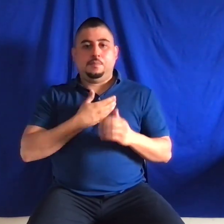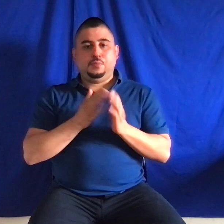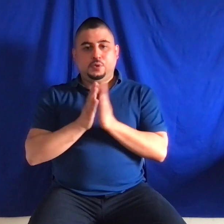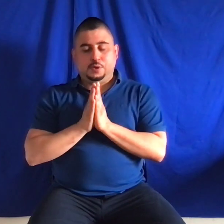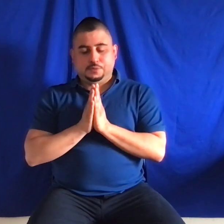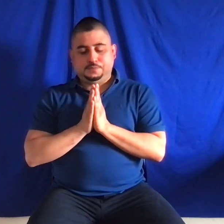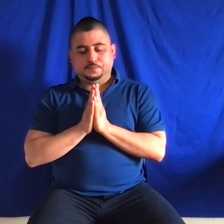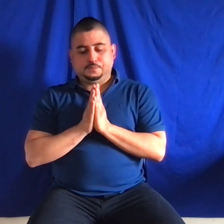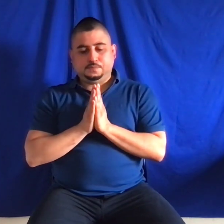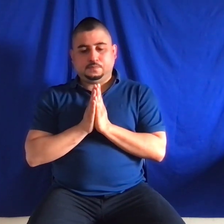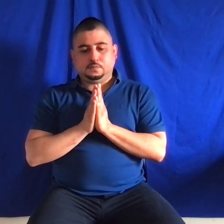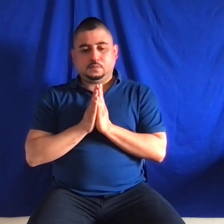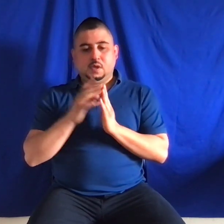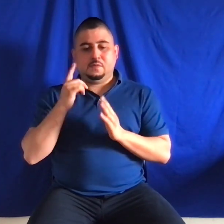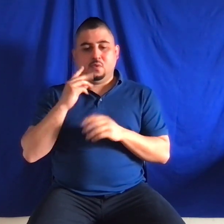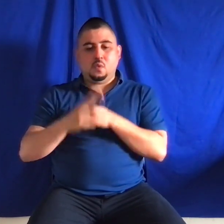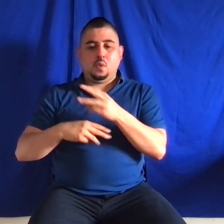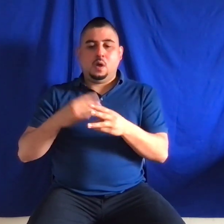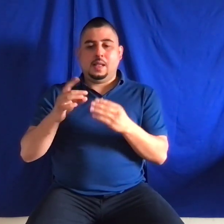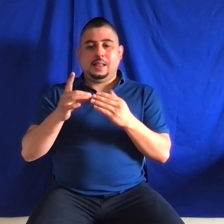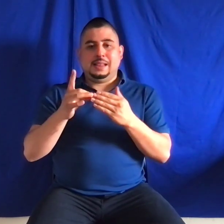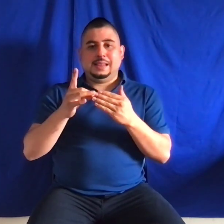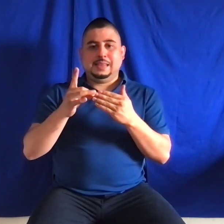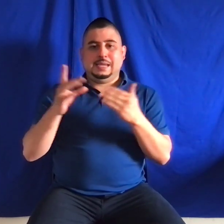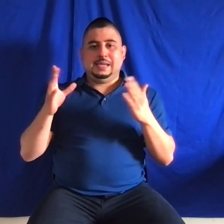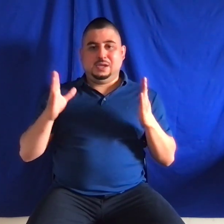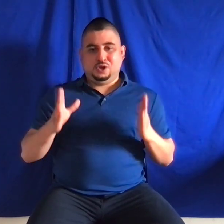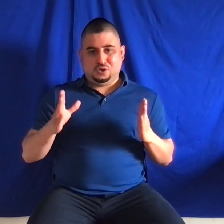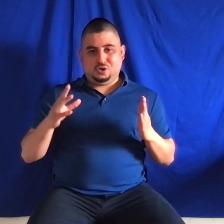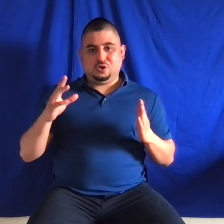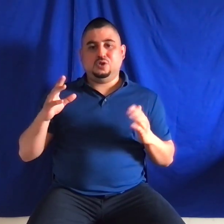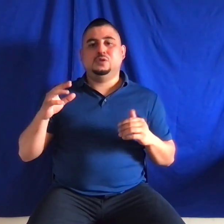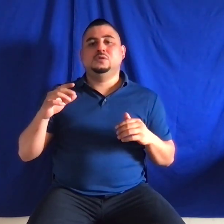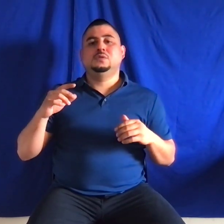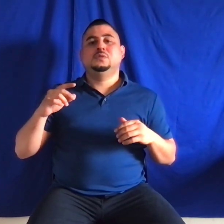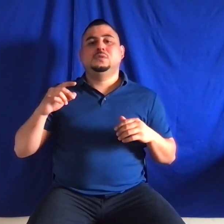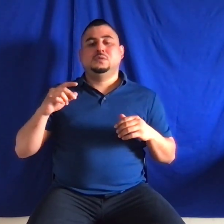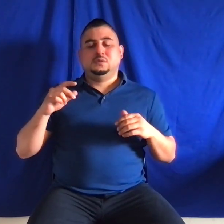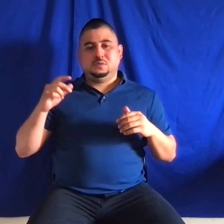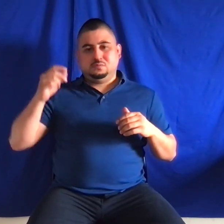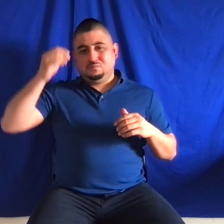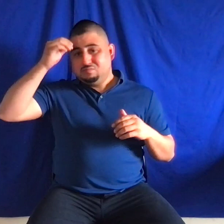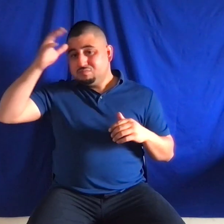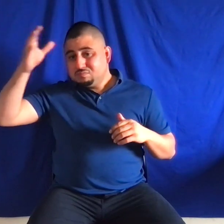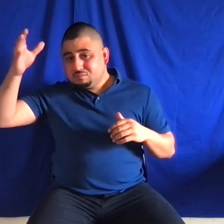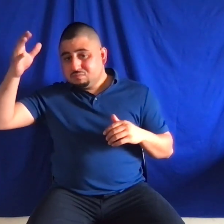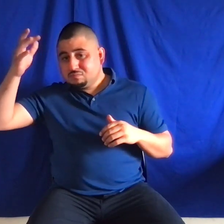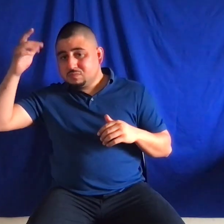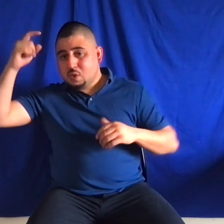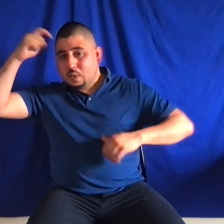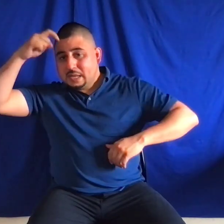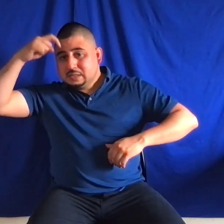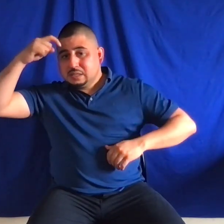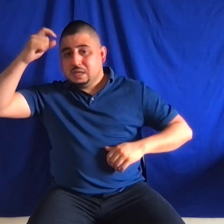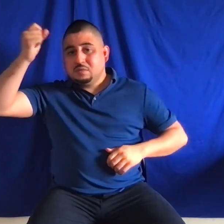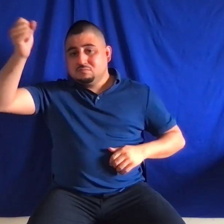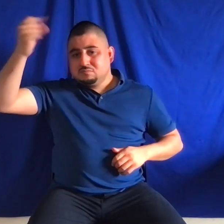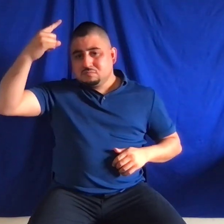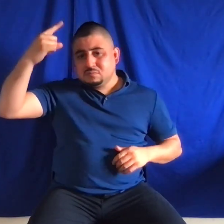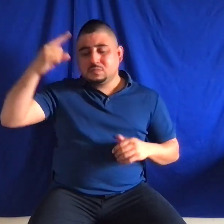prayer. For world leaders, that they may always grow in wisdom and insight, and that they may be committed